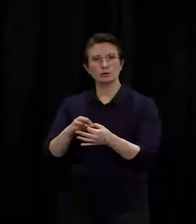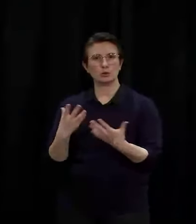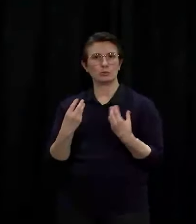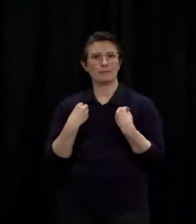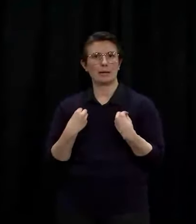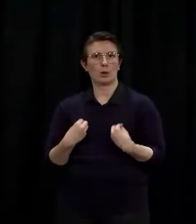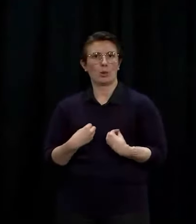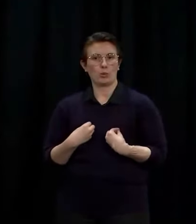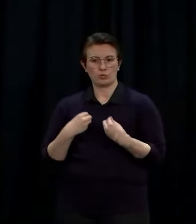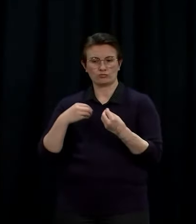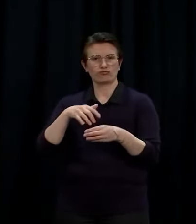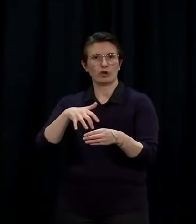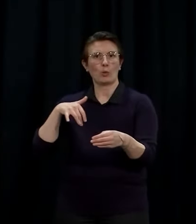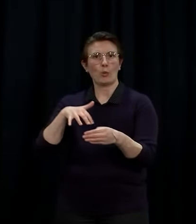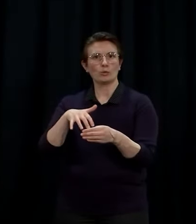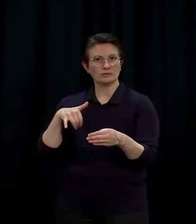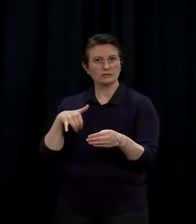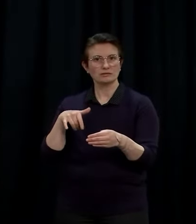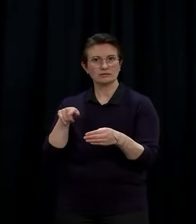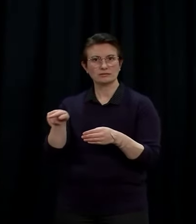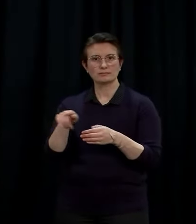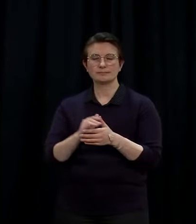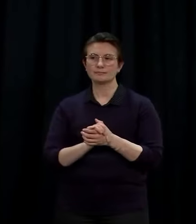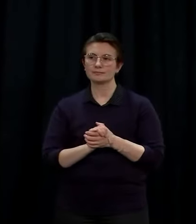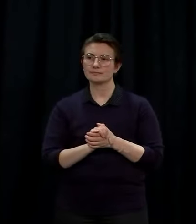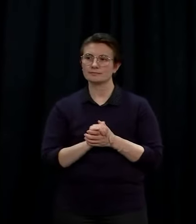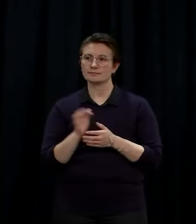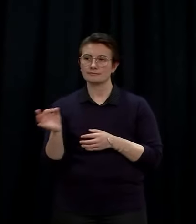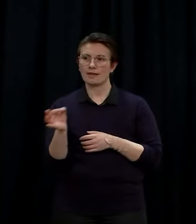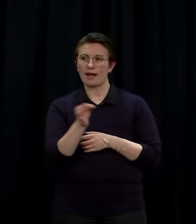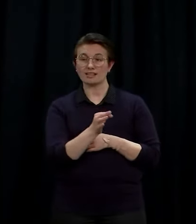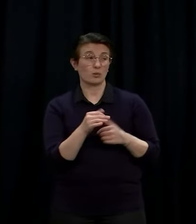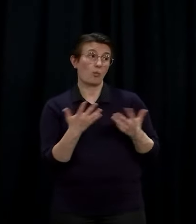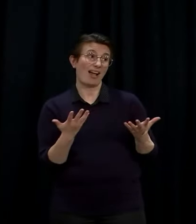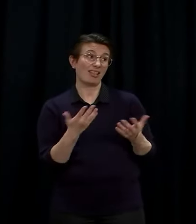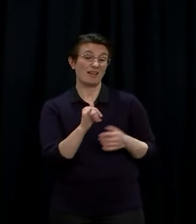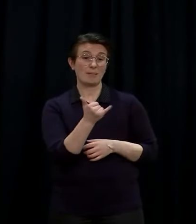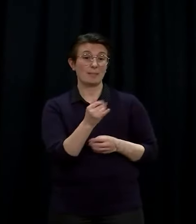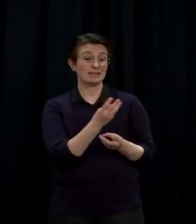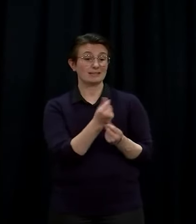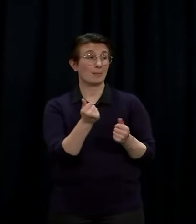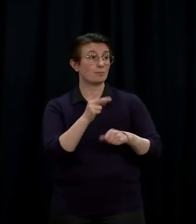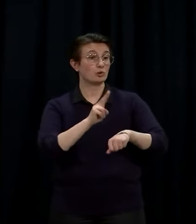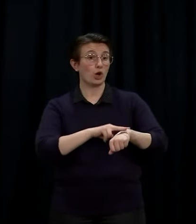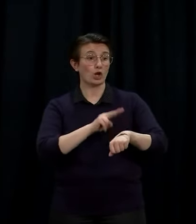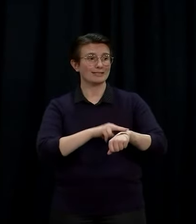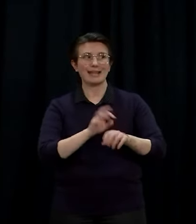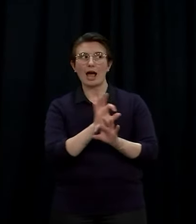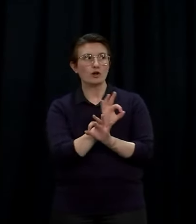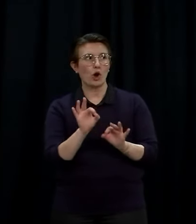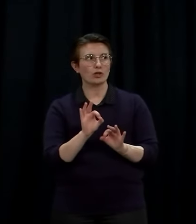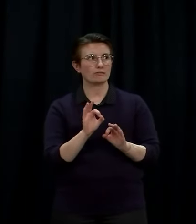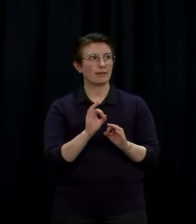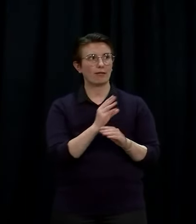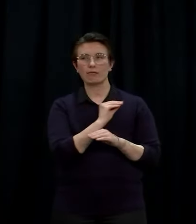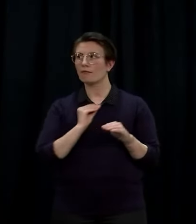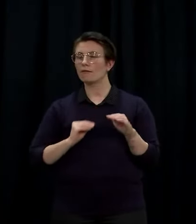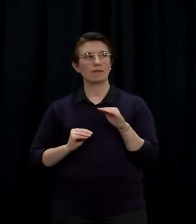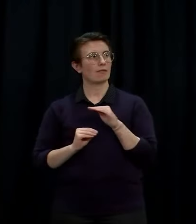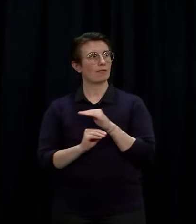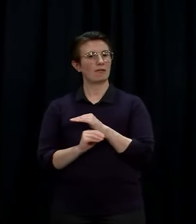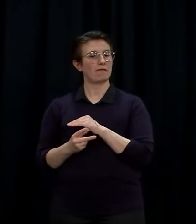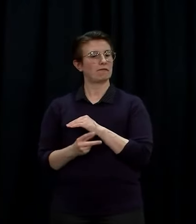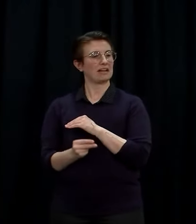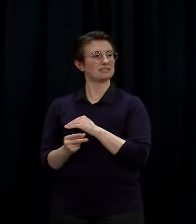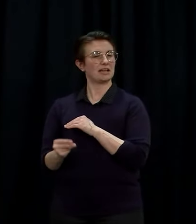mistake. It could be the case that some GPs are taking it on their own to presumably they wouldn't be registering as children. I mean, so you're saying